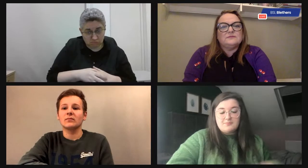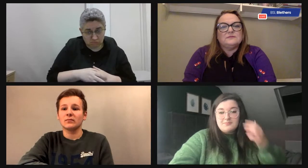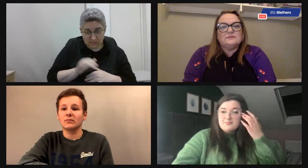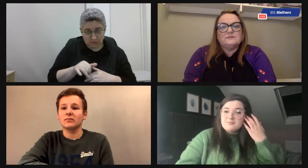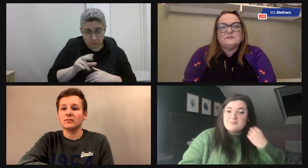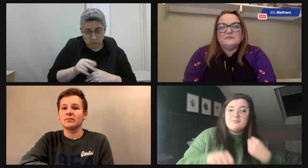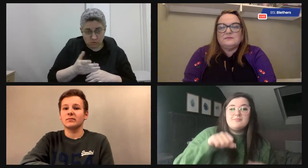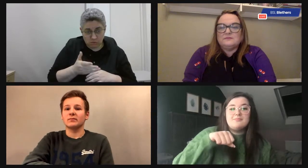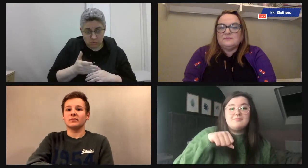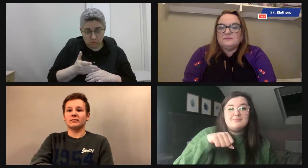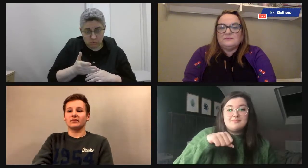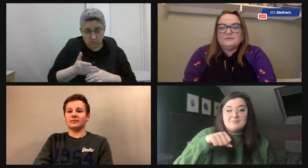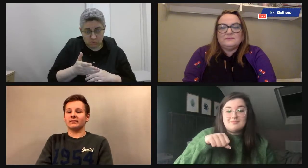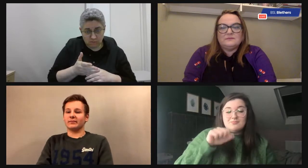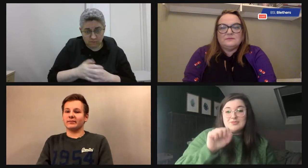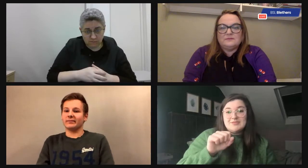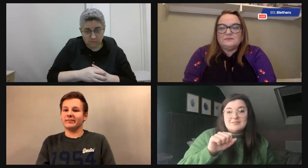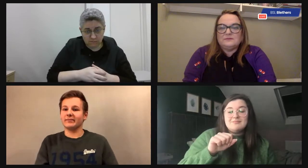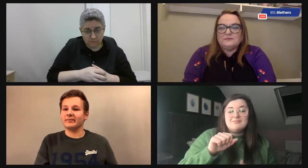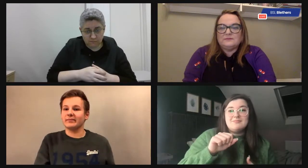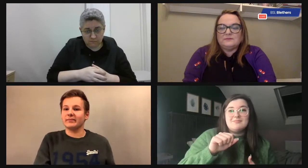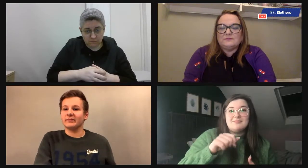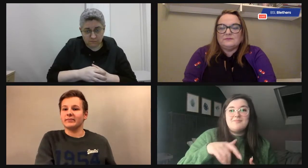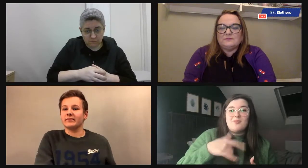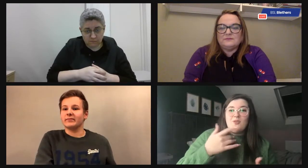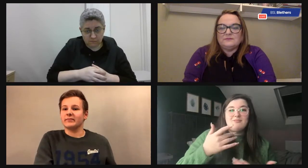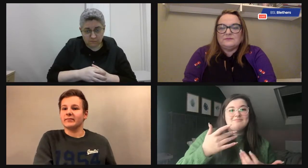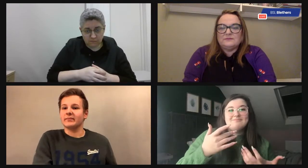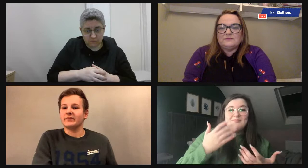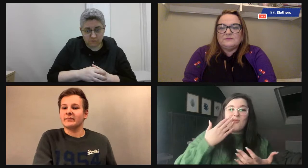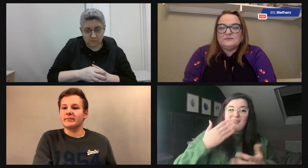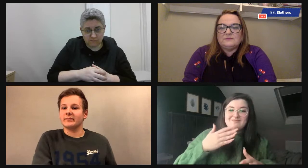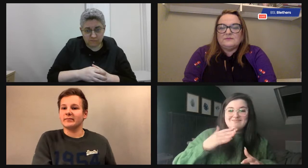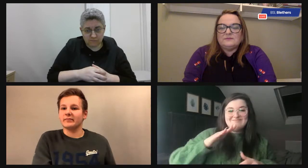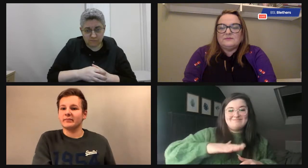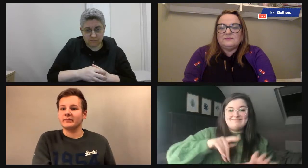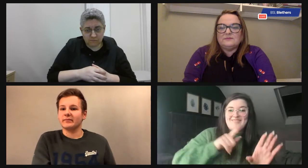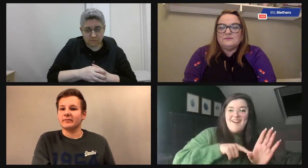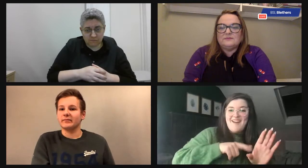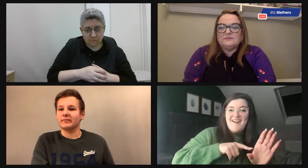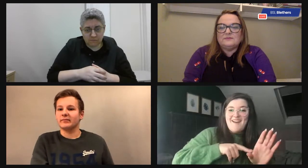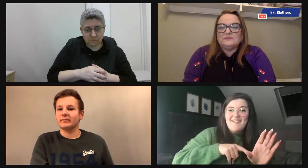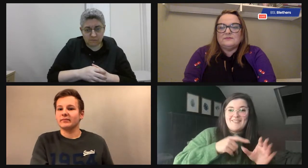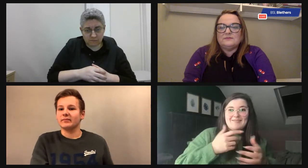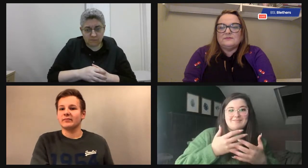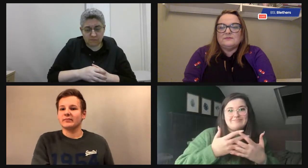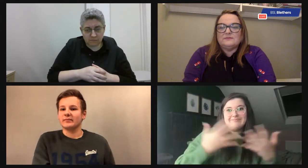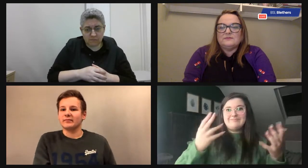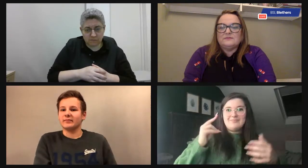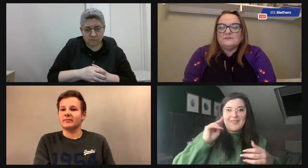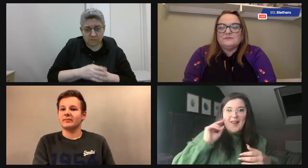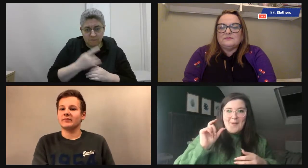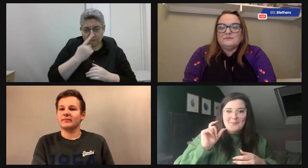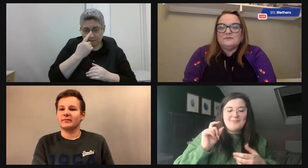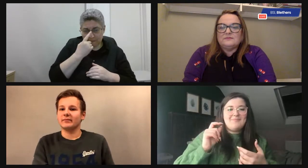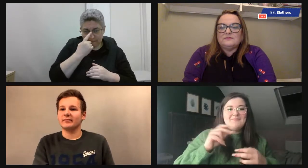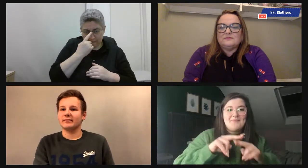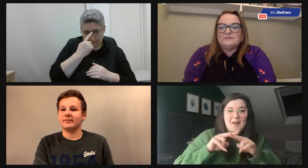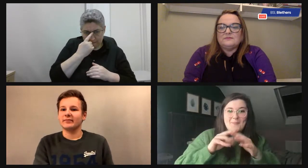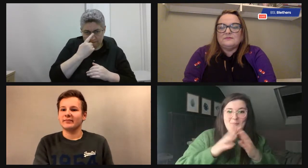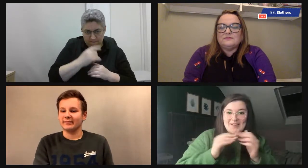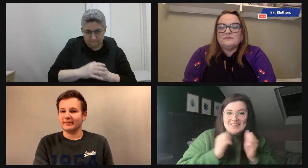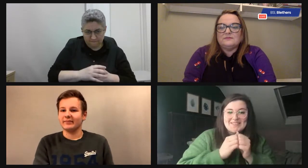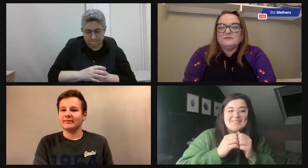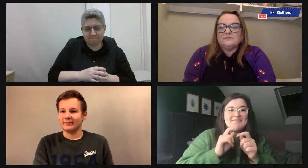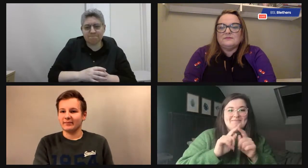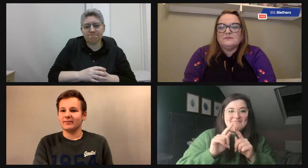Do you agree with what Sean is saying there? Oh yes, he's absolutely right, Avro. You know, I see a